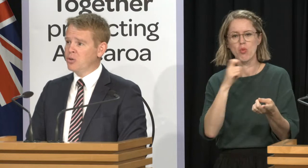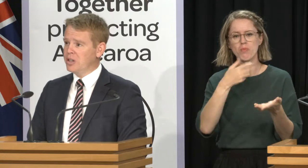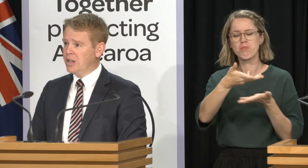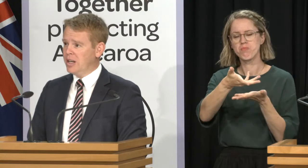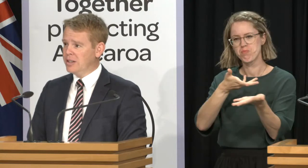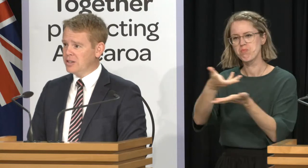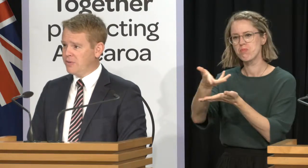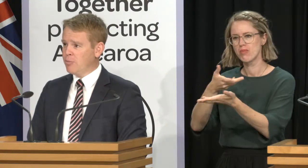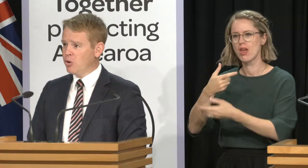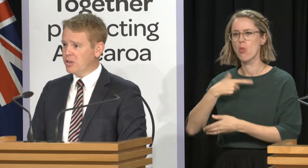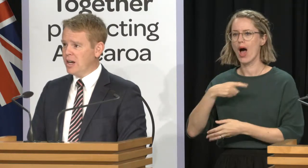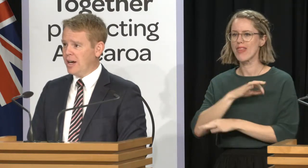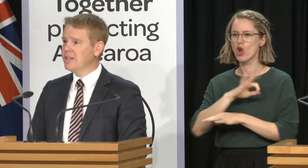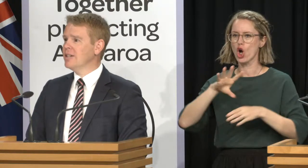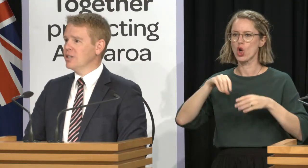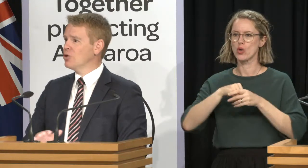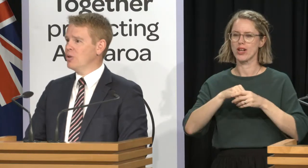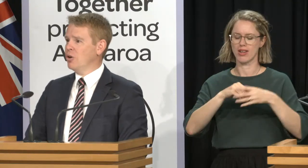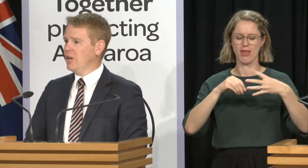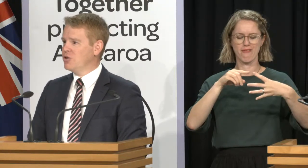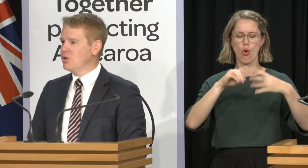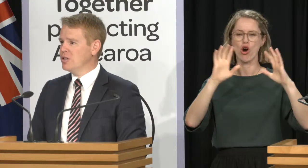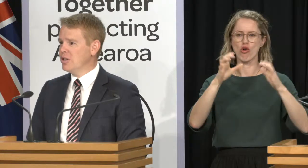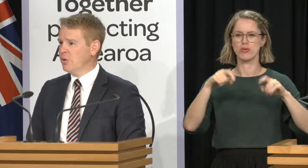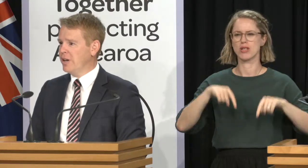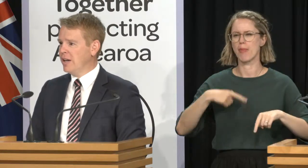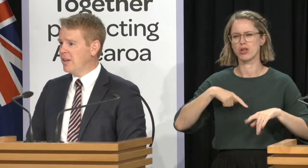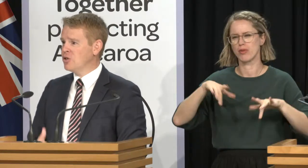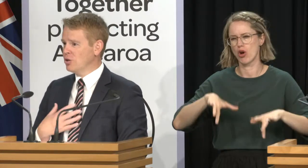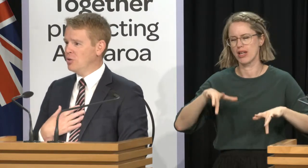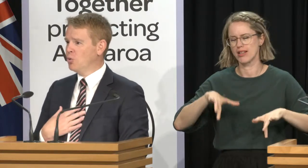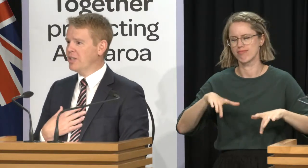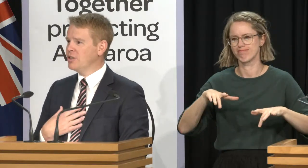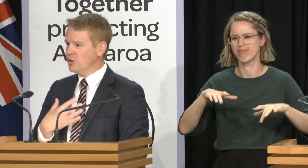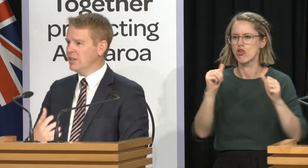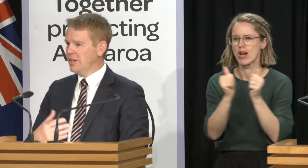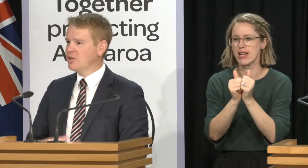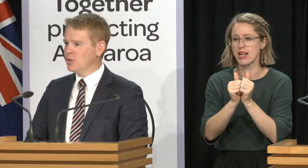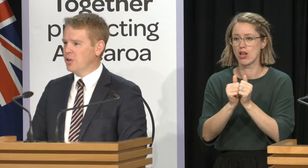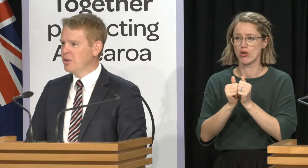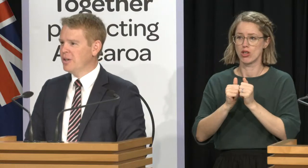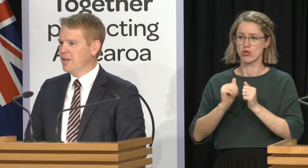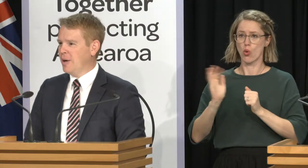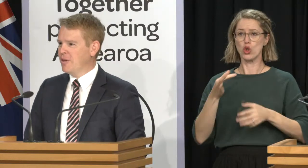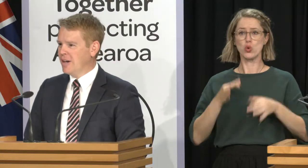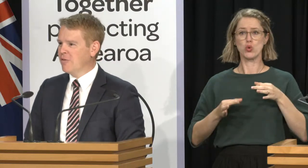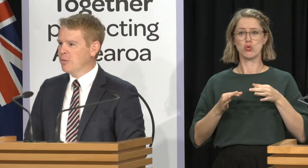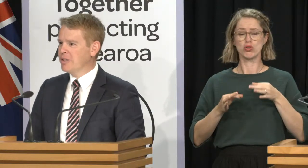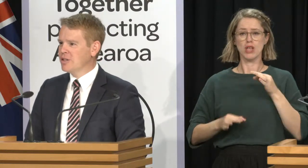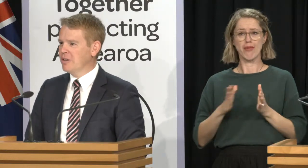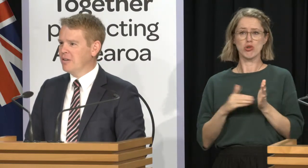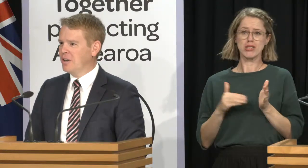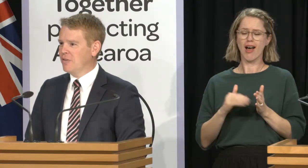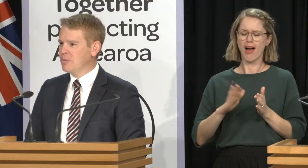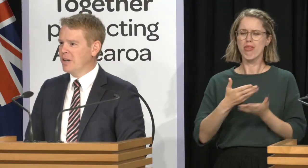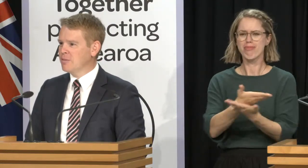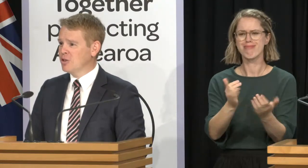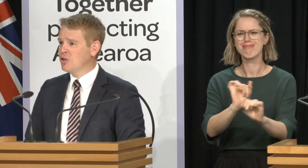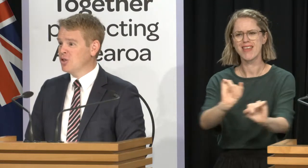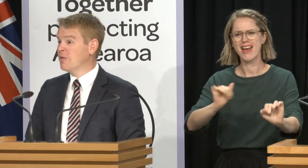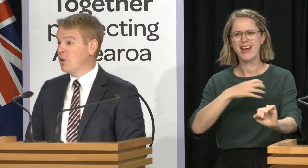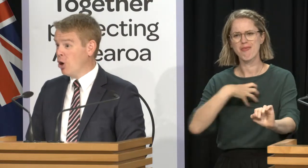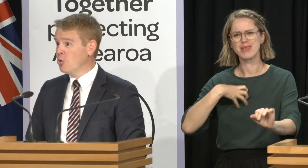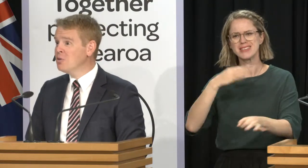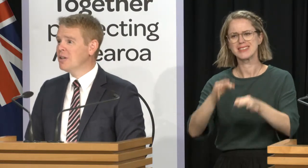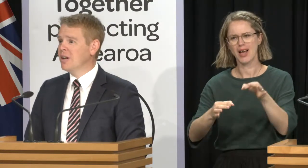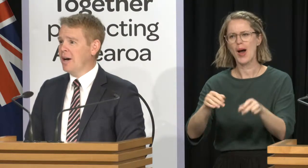they're not included in this framework today is because we don't have certainty on that. Now, that's not all down to New Zealand. That's also their governments have to make some